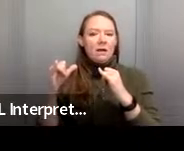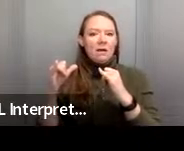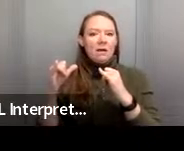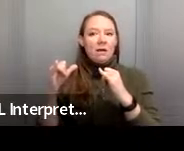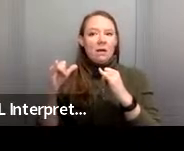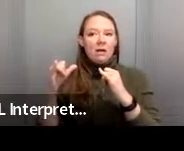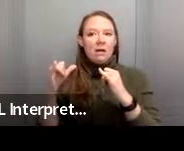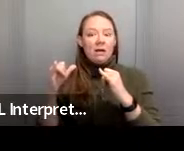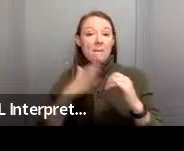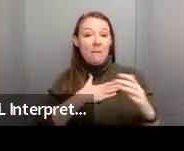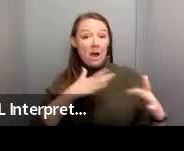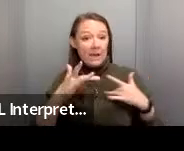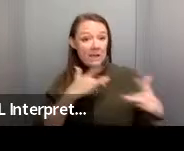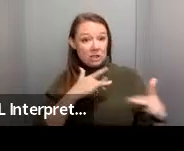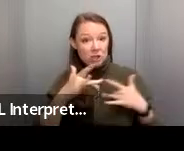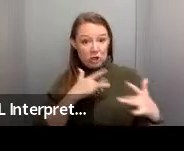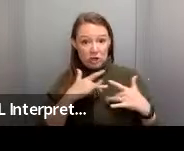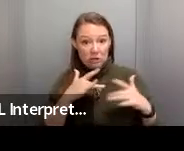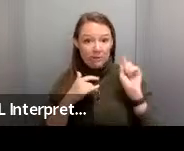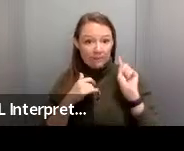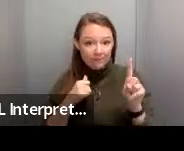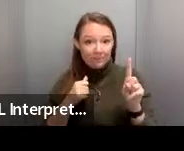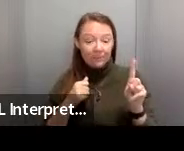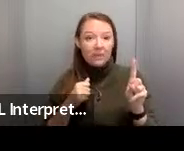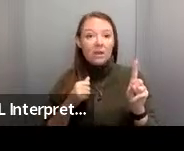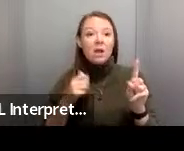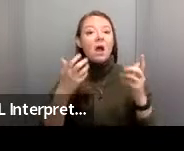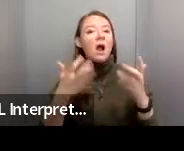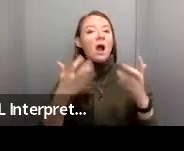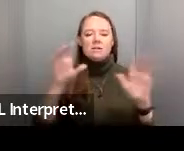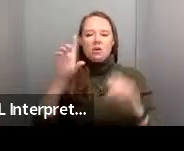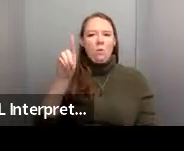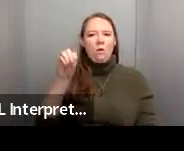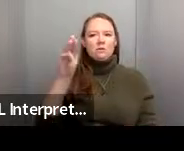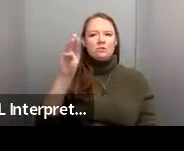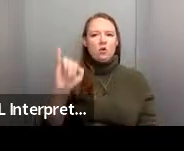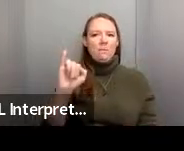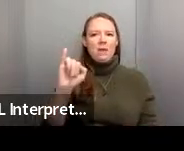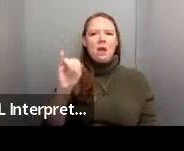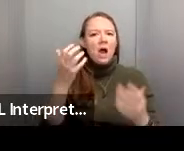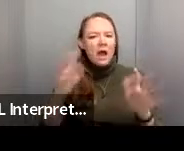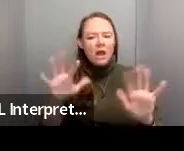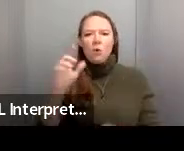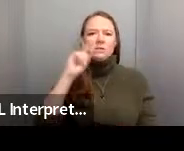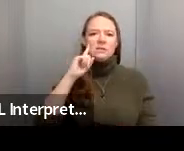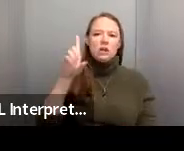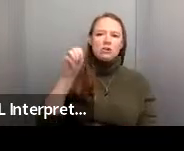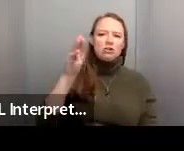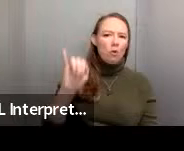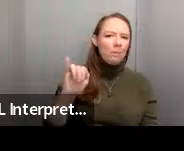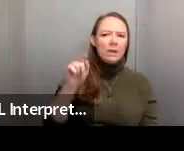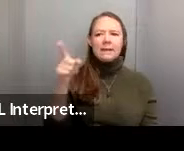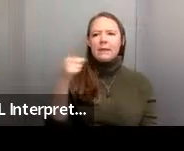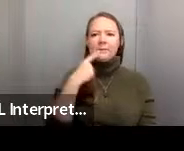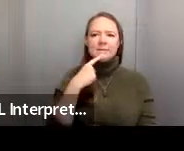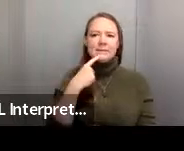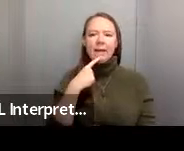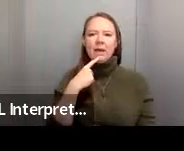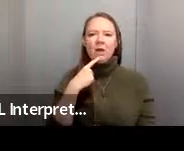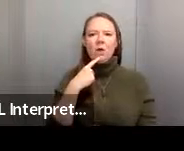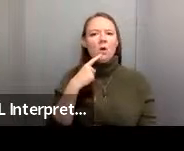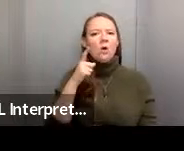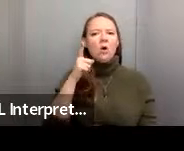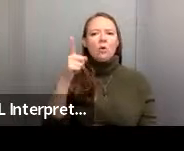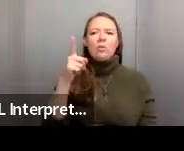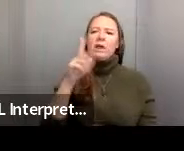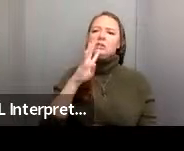concern is that I don't want I don't want to hear DOMI saying that they talked